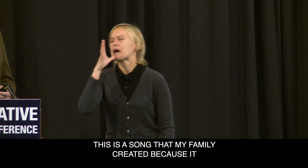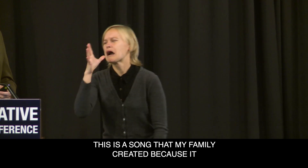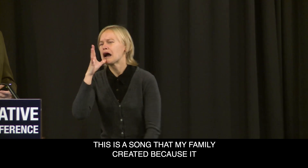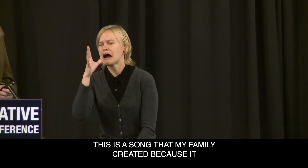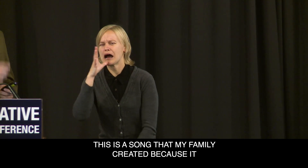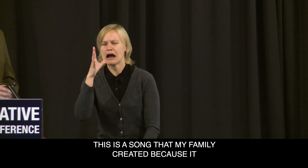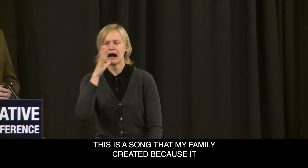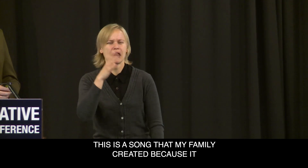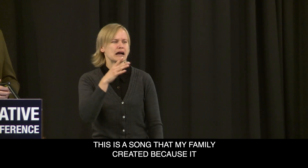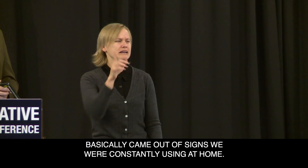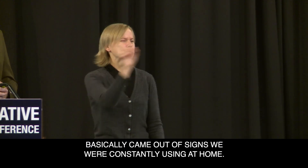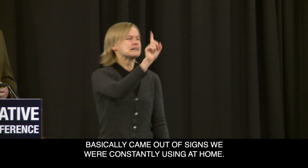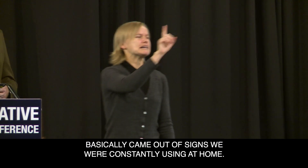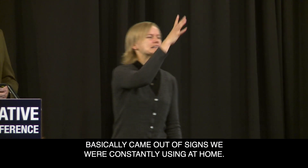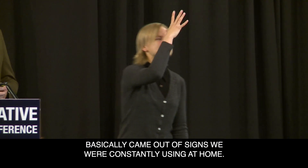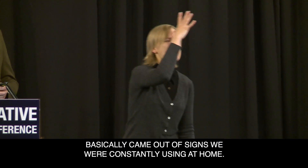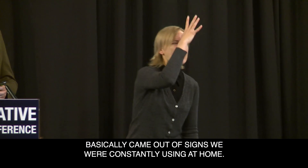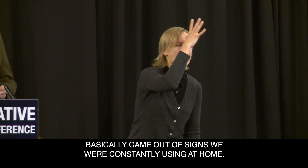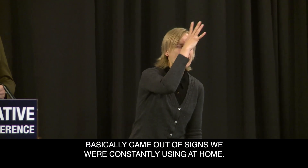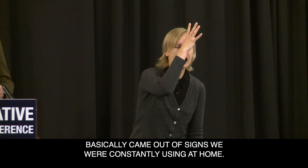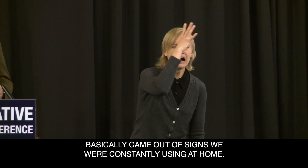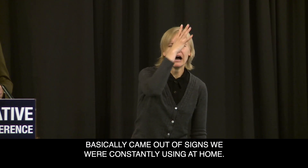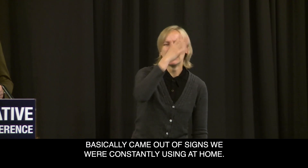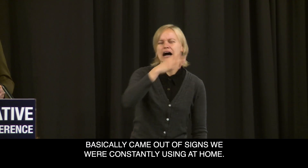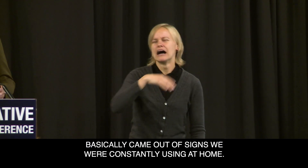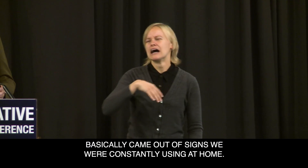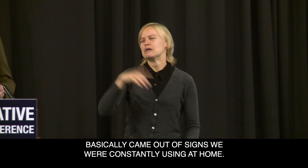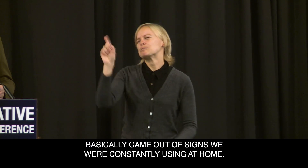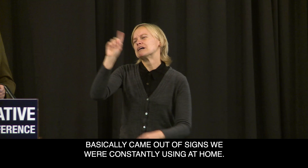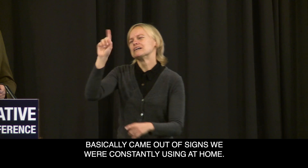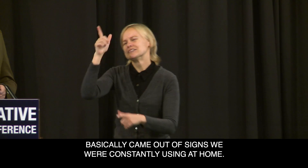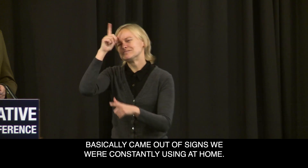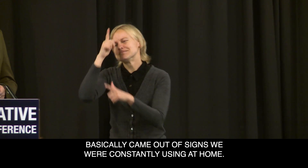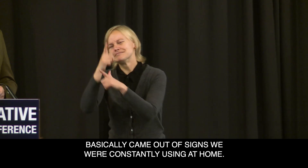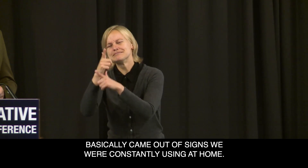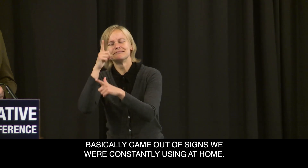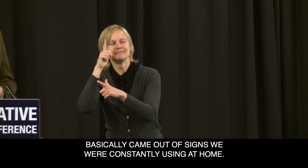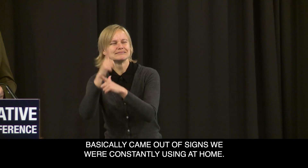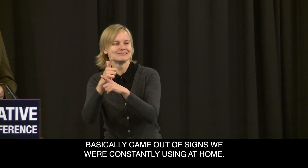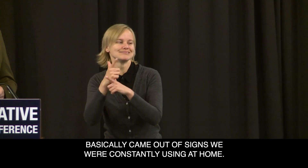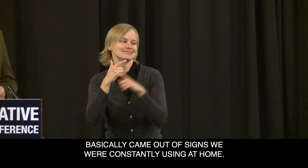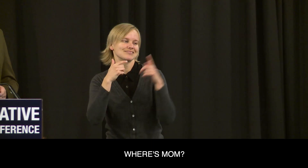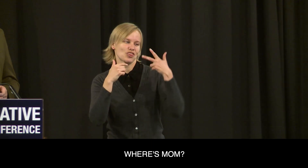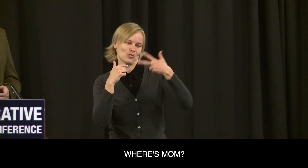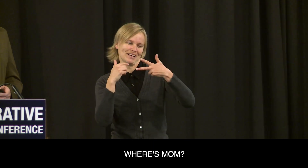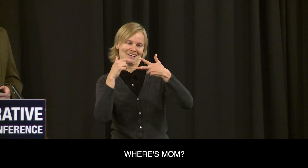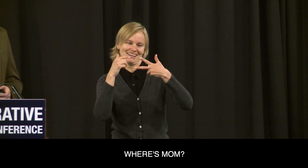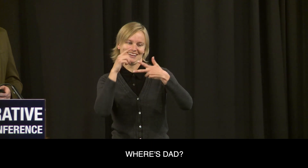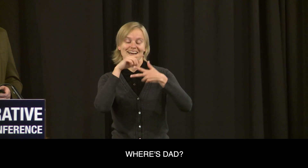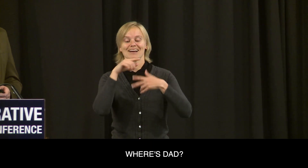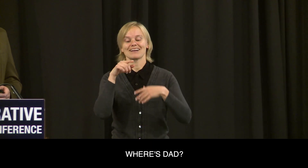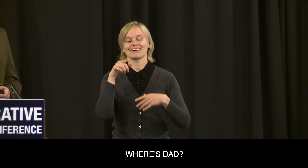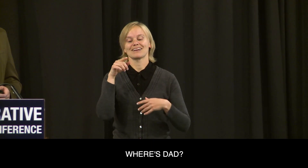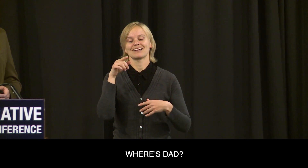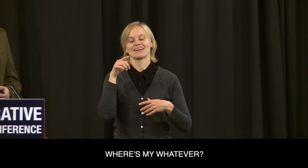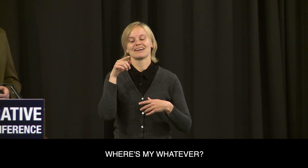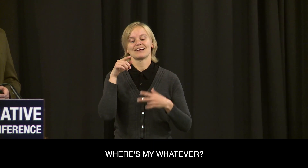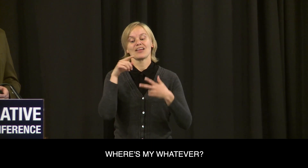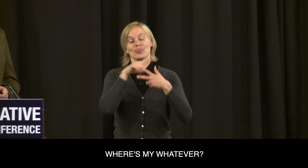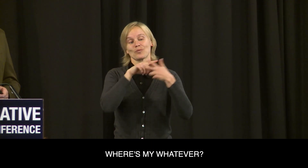created because it basically came out of signs we were constantly using at home. Where's mom? Where's dad? Where's my